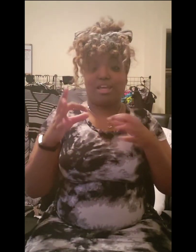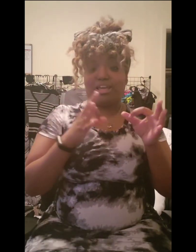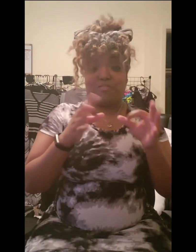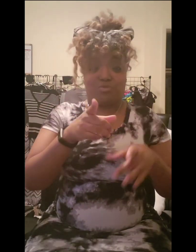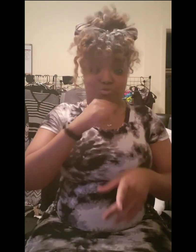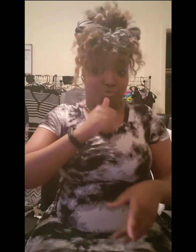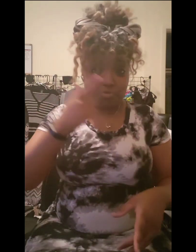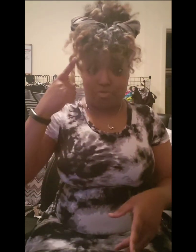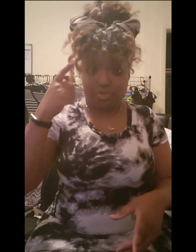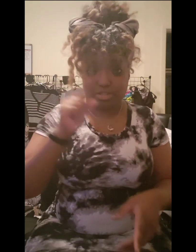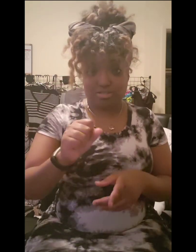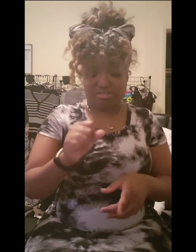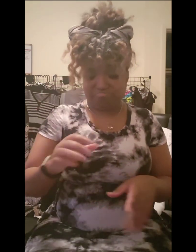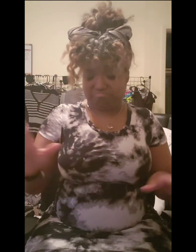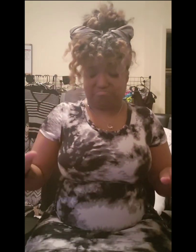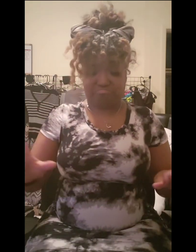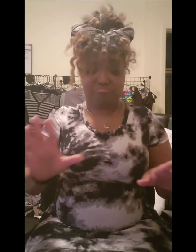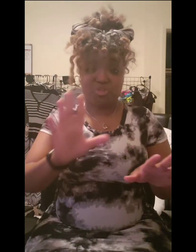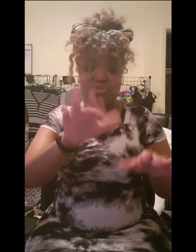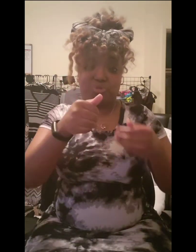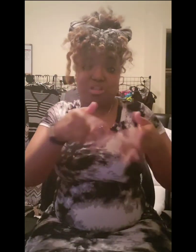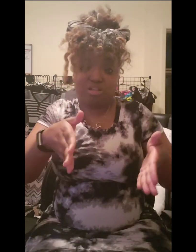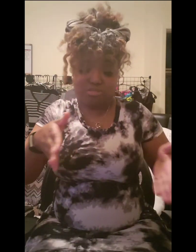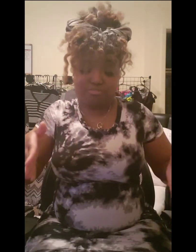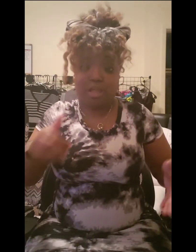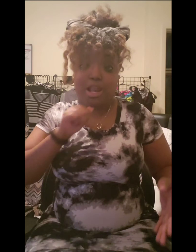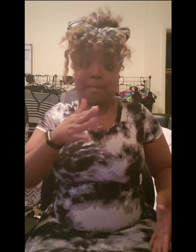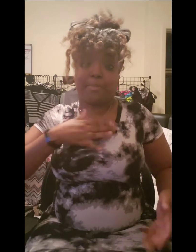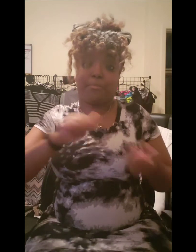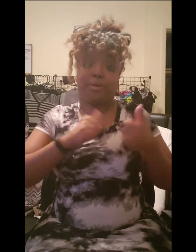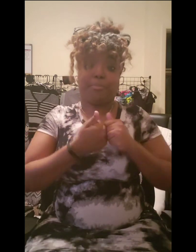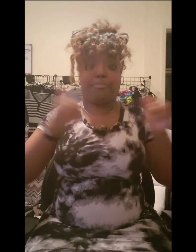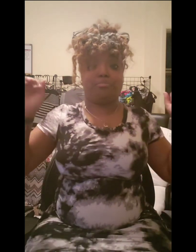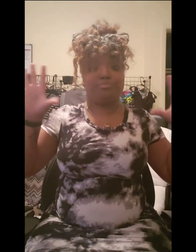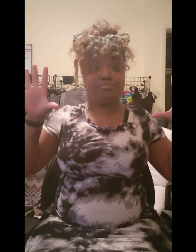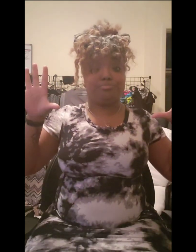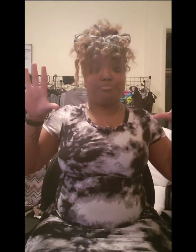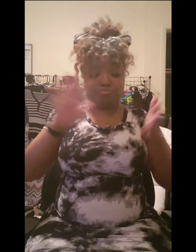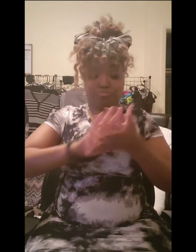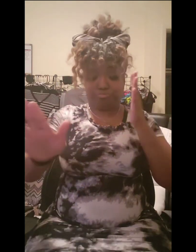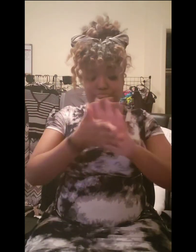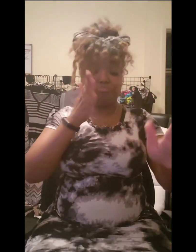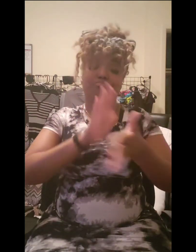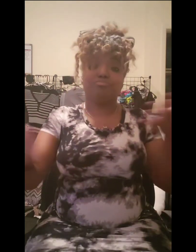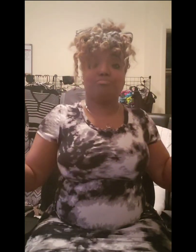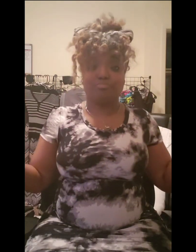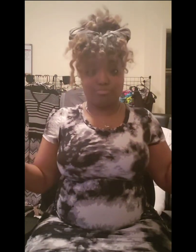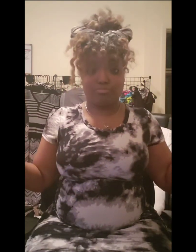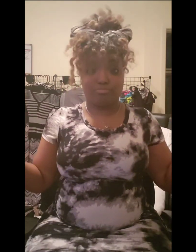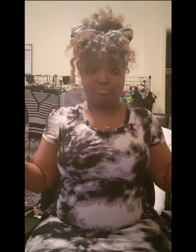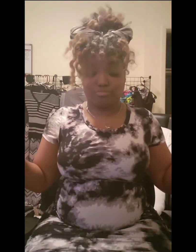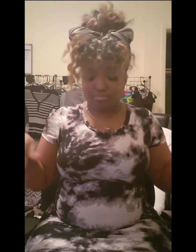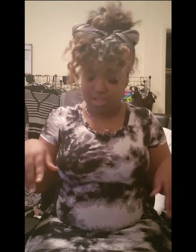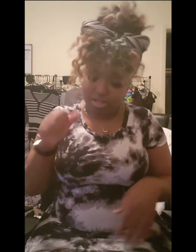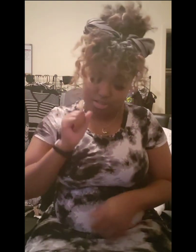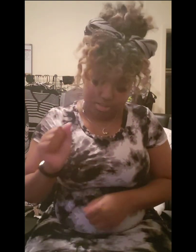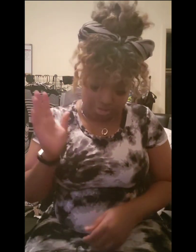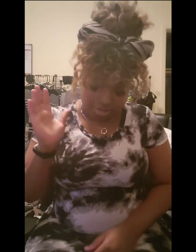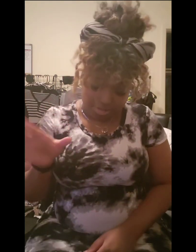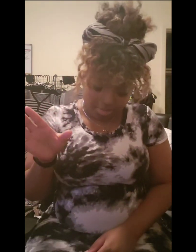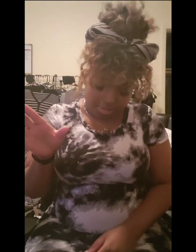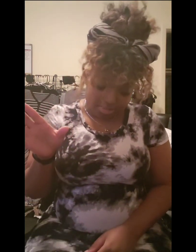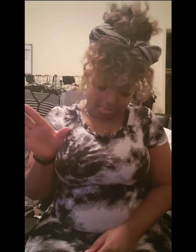for who I was and know that I am beautiful. And to everyone that doesn't think I am, it's not